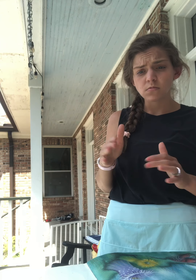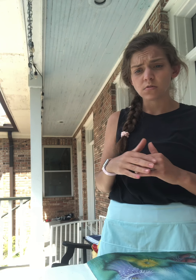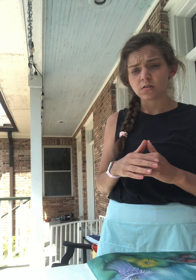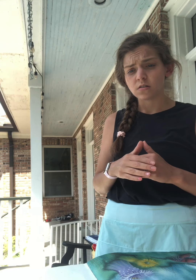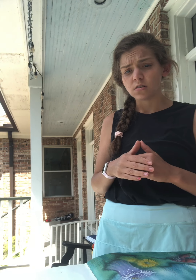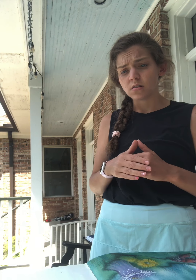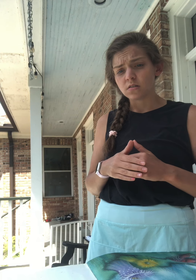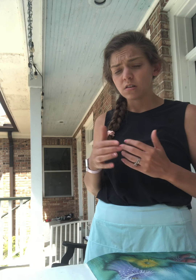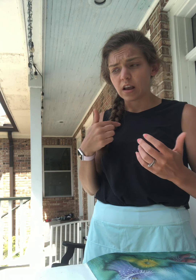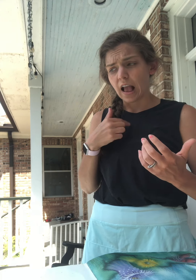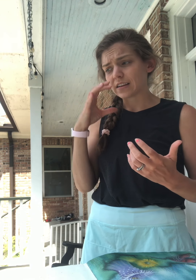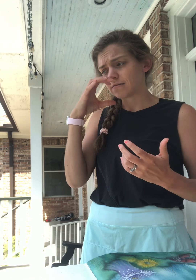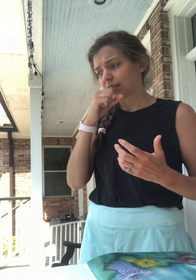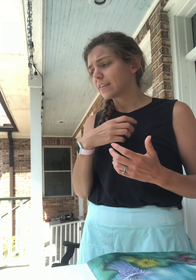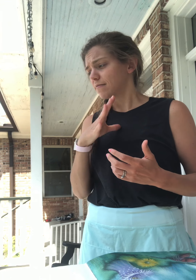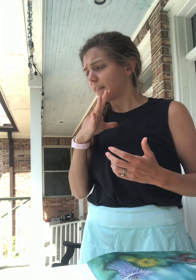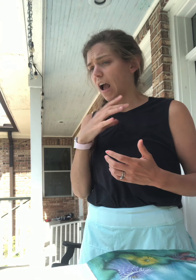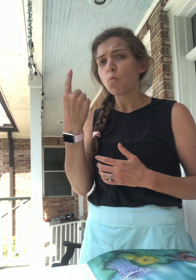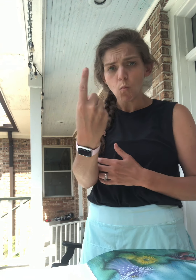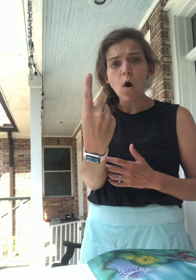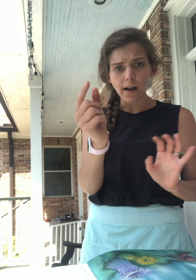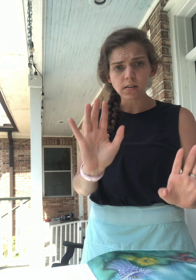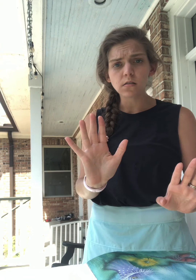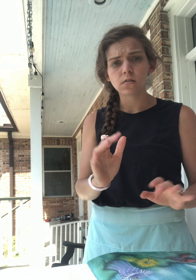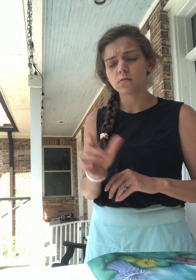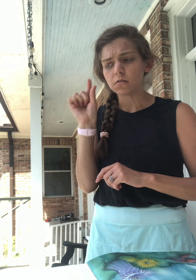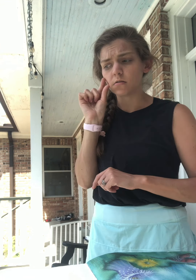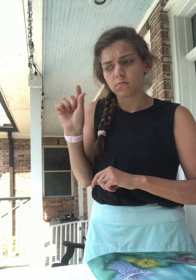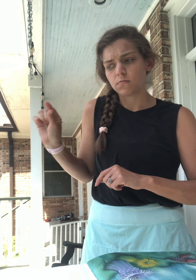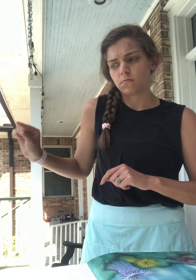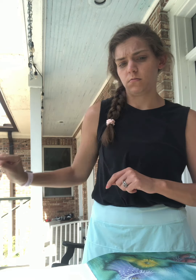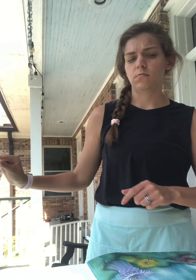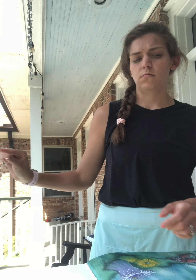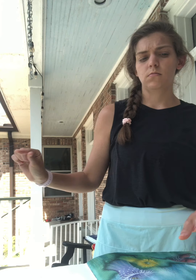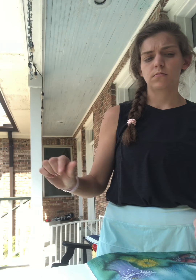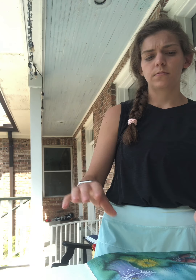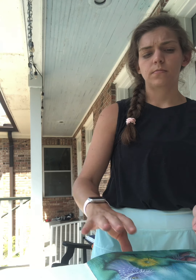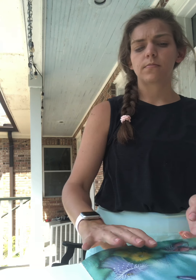scale, he thought. Well, maybe I wouldn't miss just one.